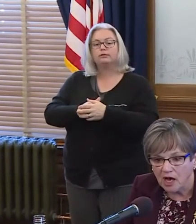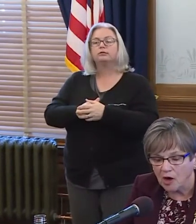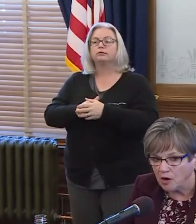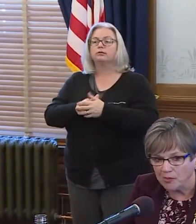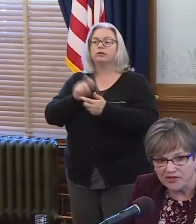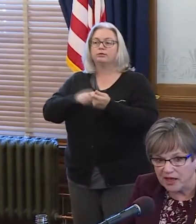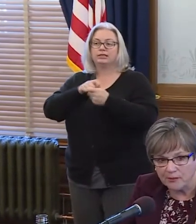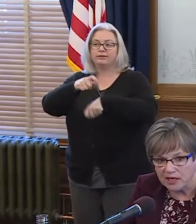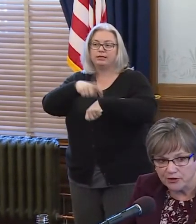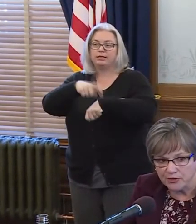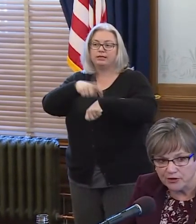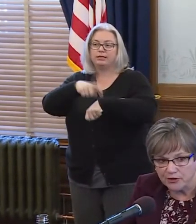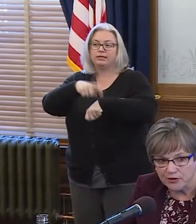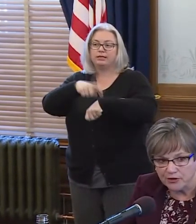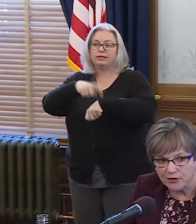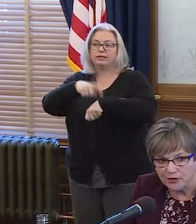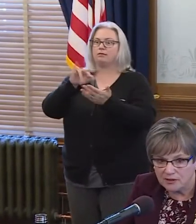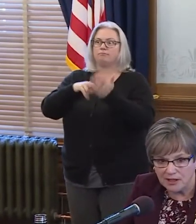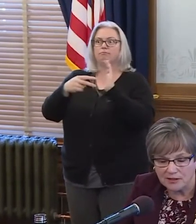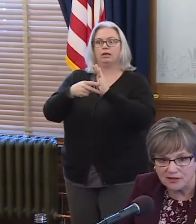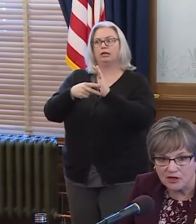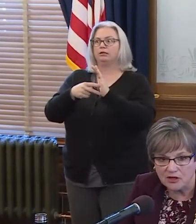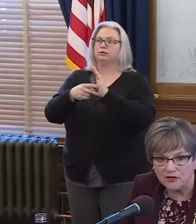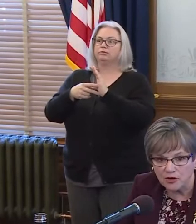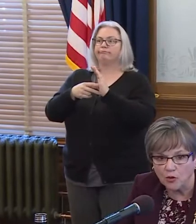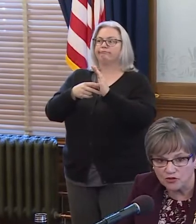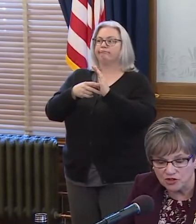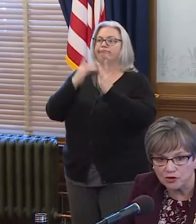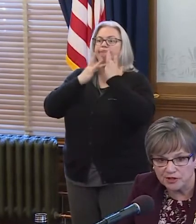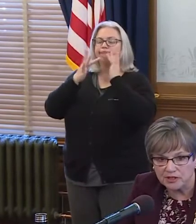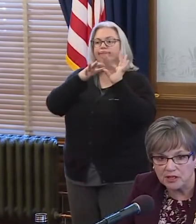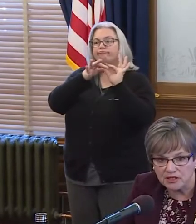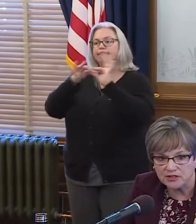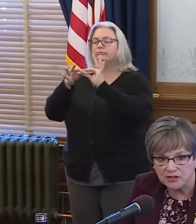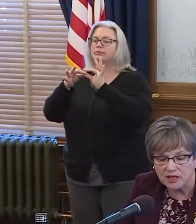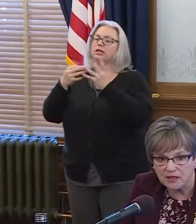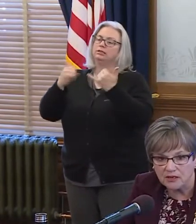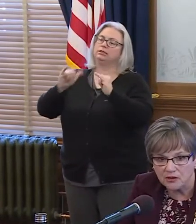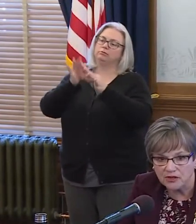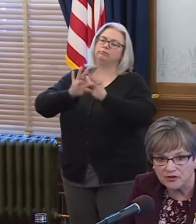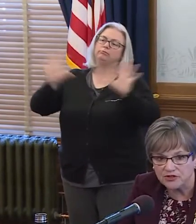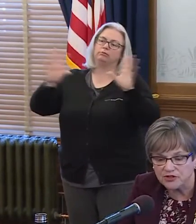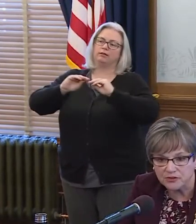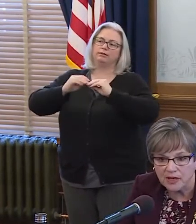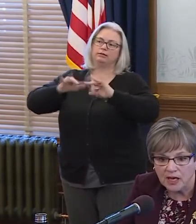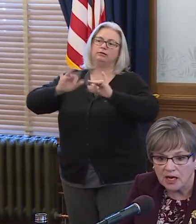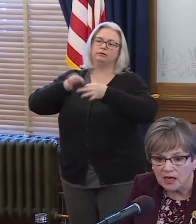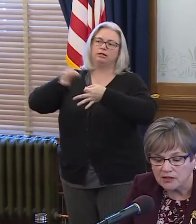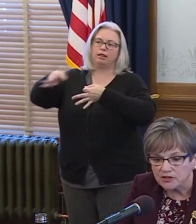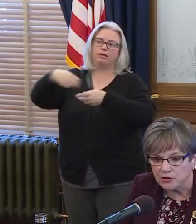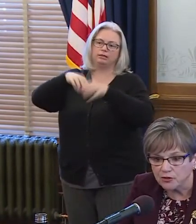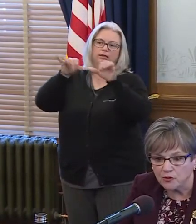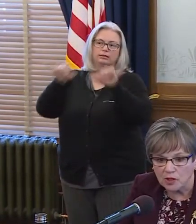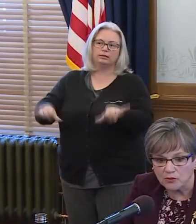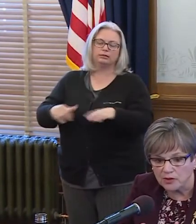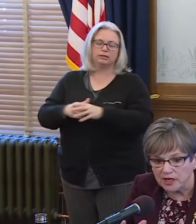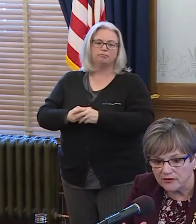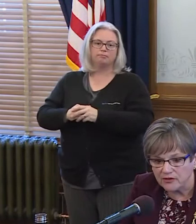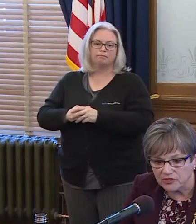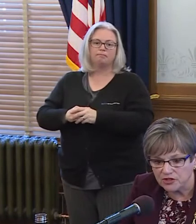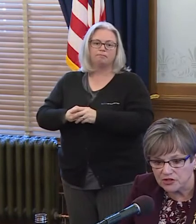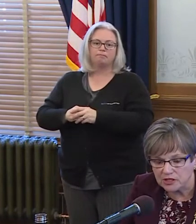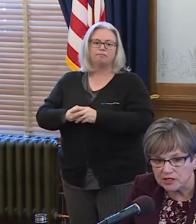time, but that by no means means that there won't still be delays in the system. So what